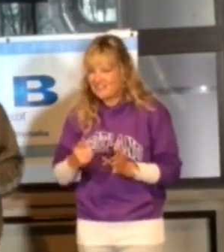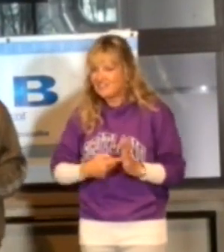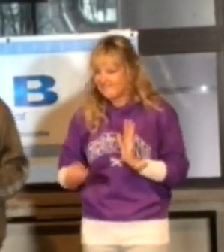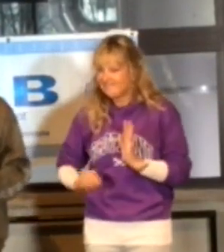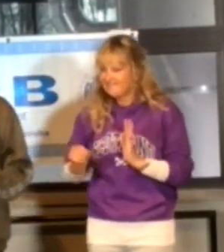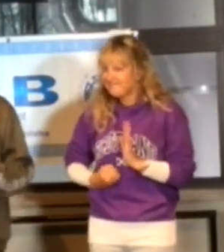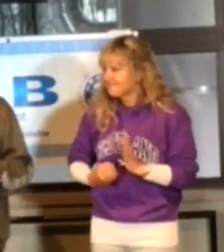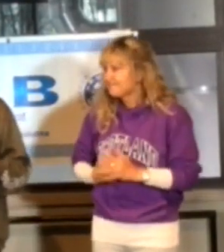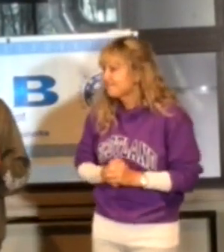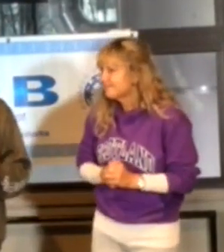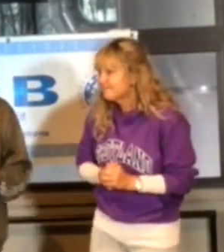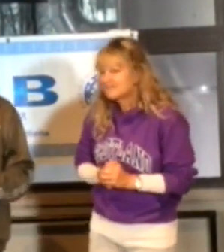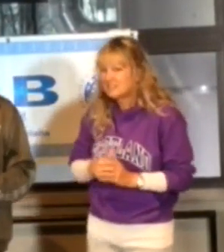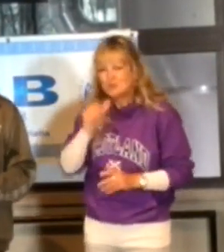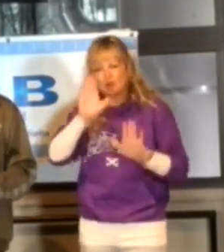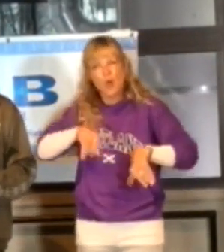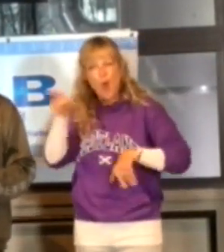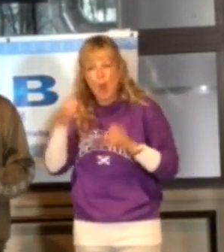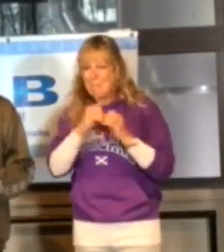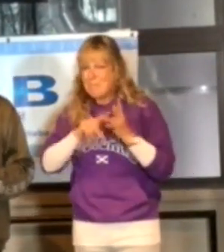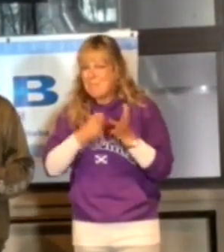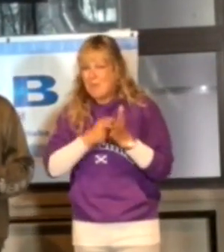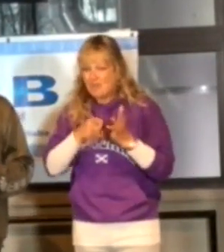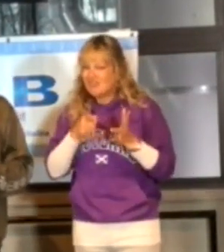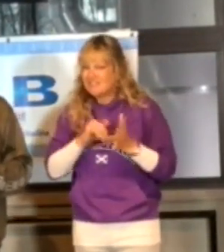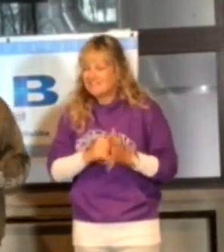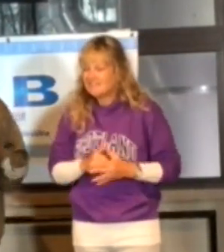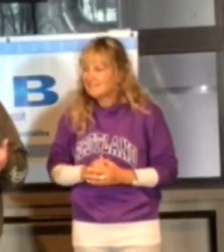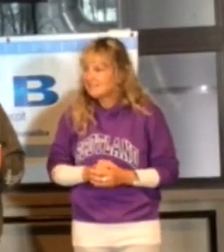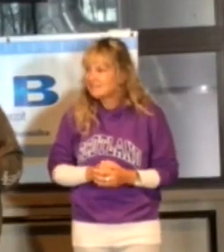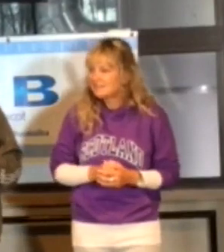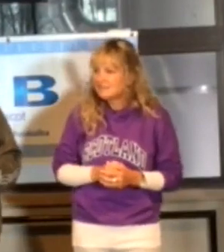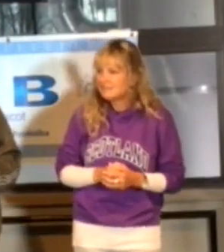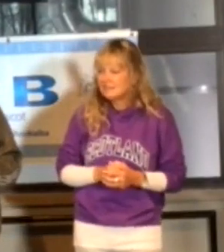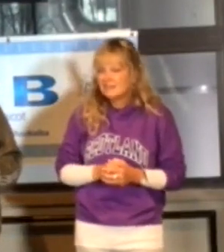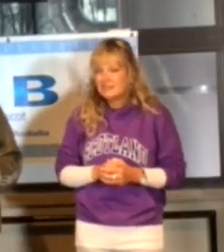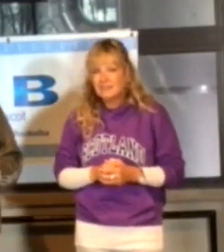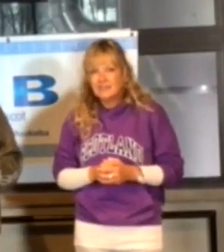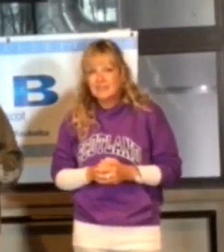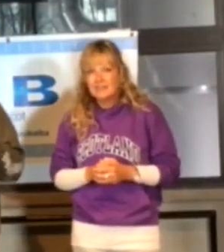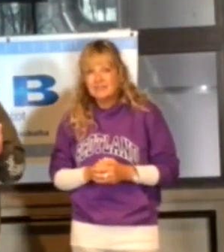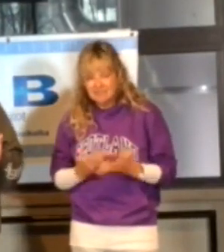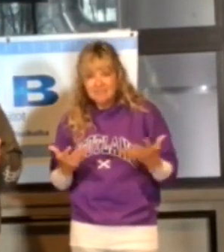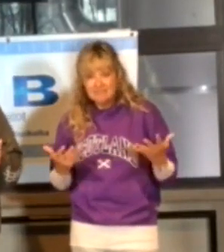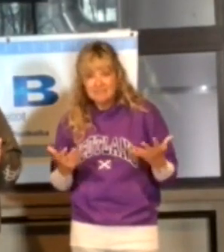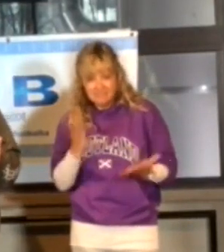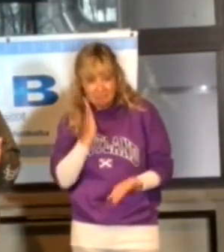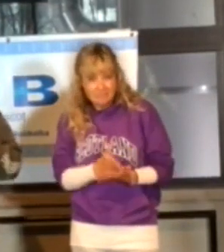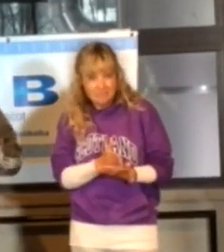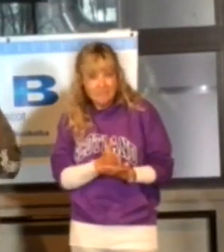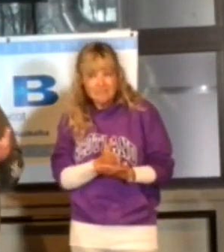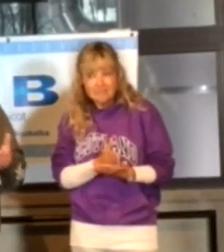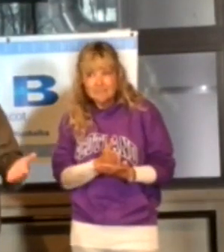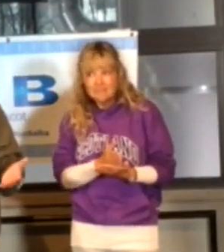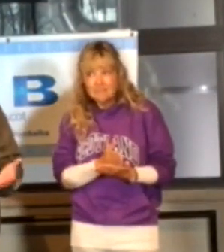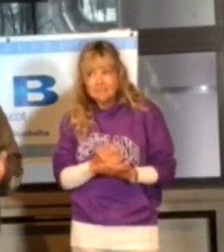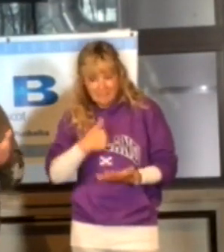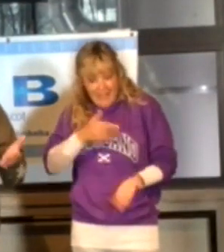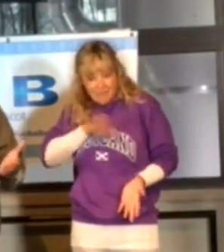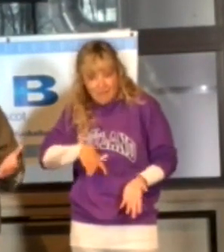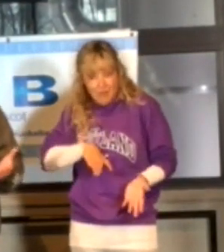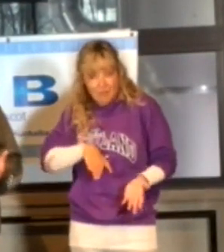anything else, especially not Boris. You know, Wales, there are areas of Wales. You know, I'm